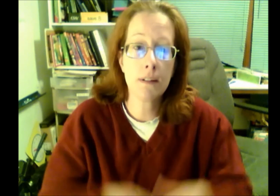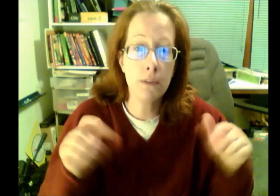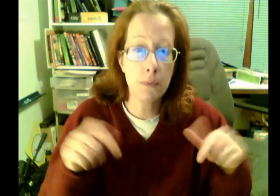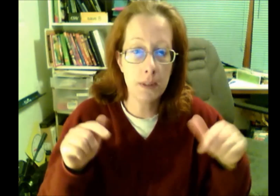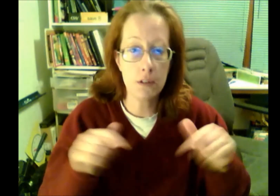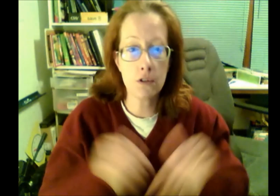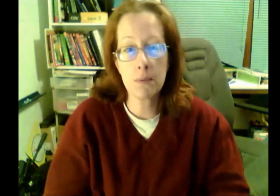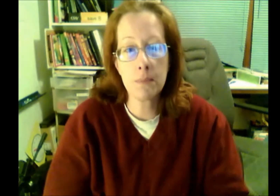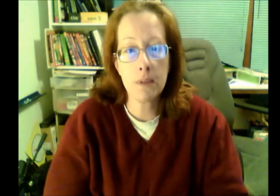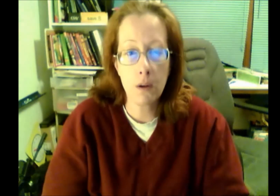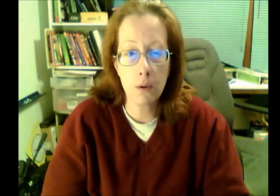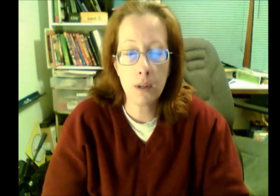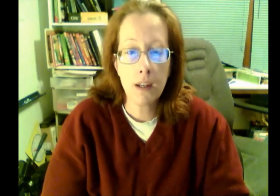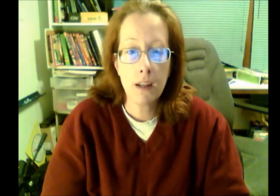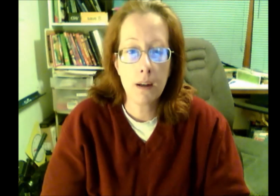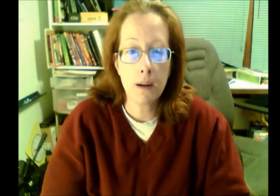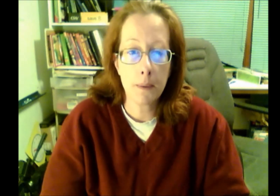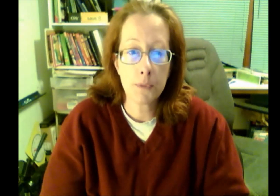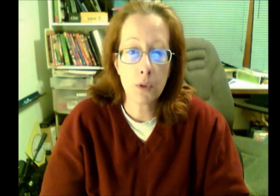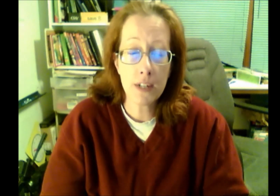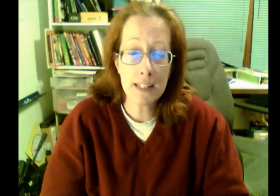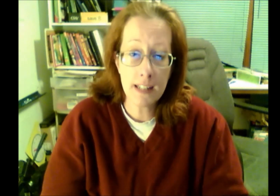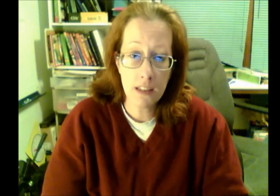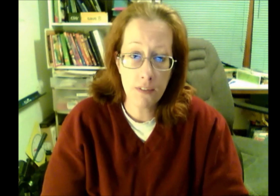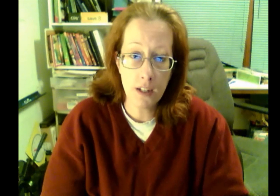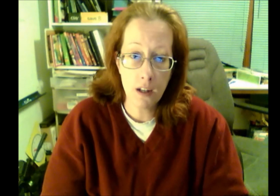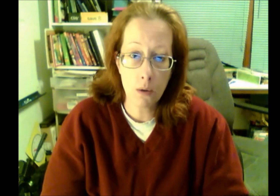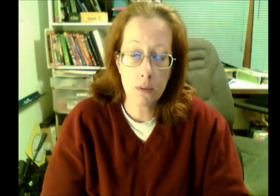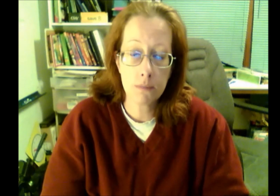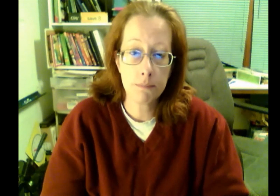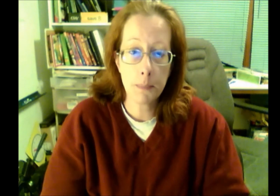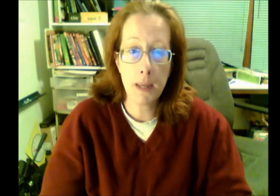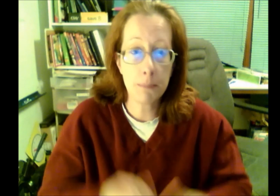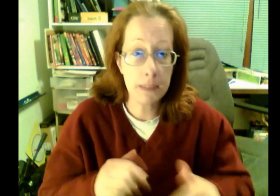them in the description below. Don't forget to like the video, and please leave